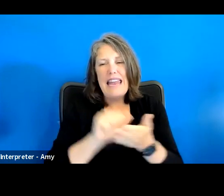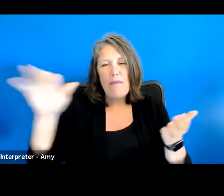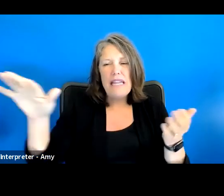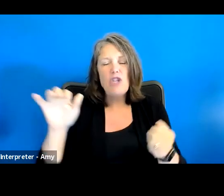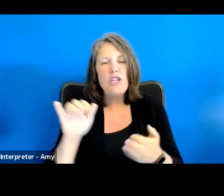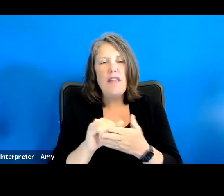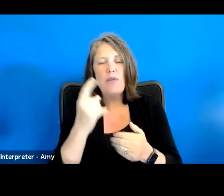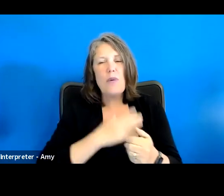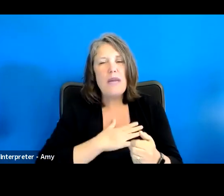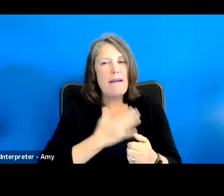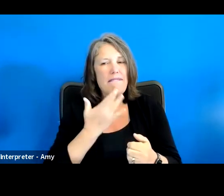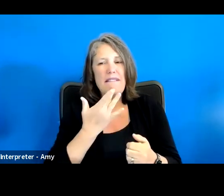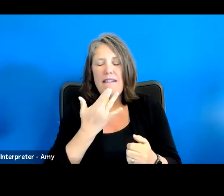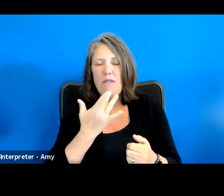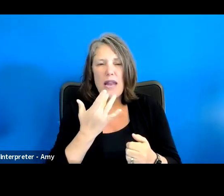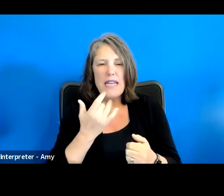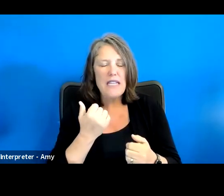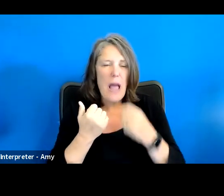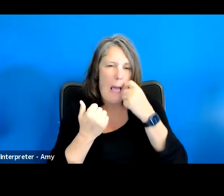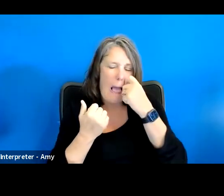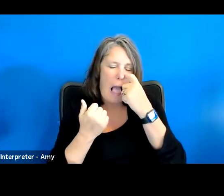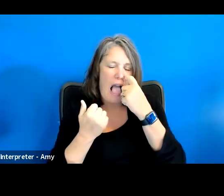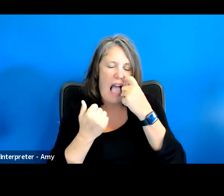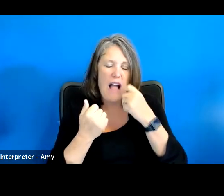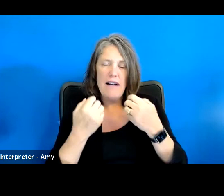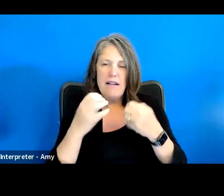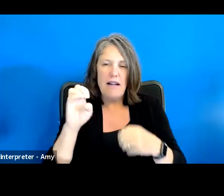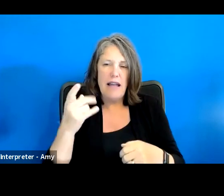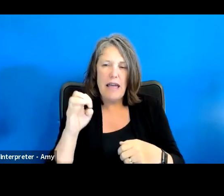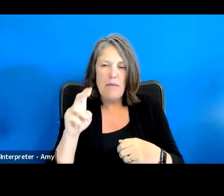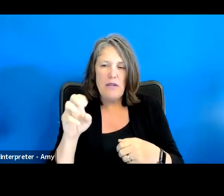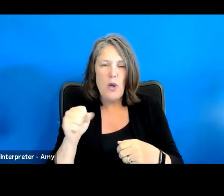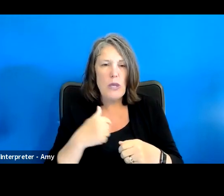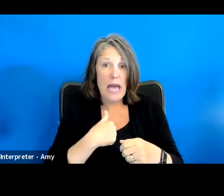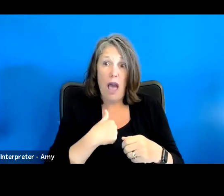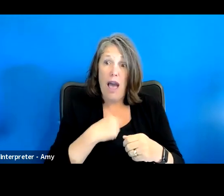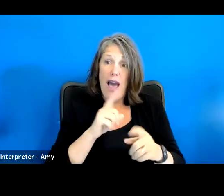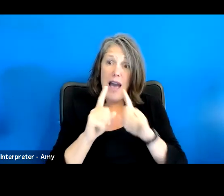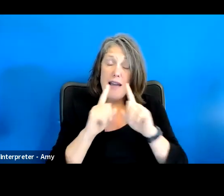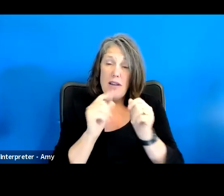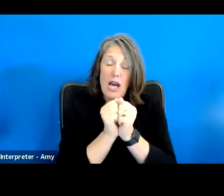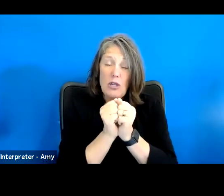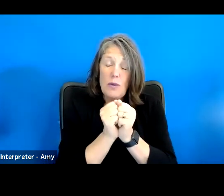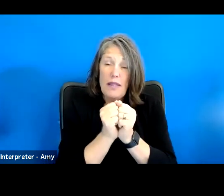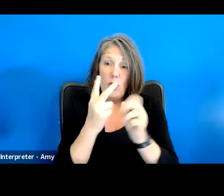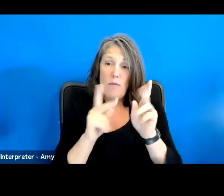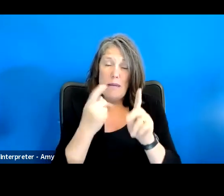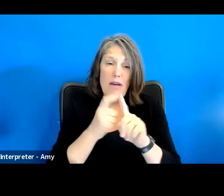of my favorite episodes. I got to speak with two organizers from an amazing organization called Critical